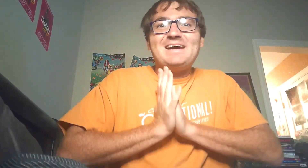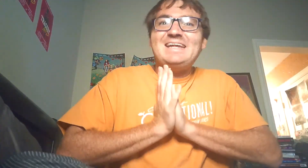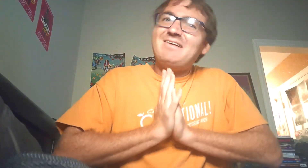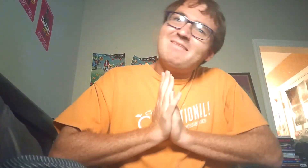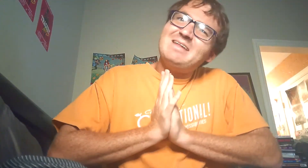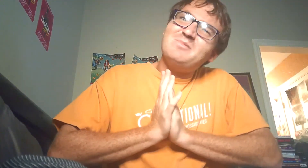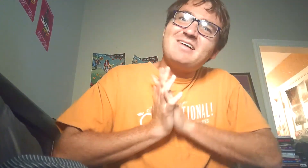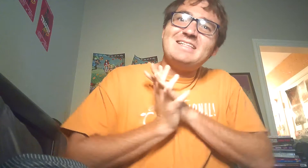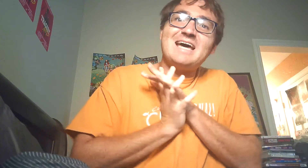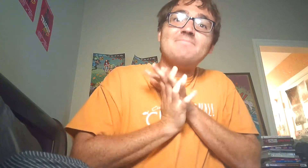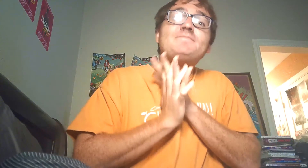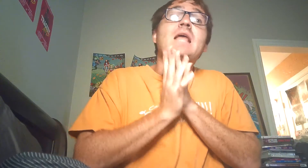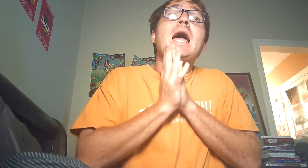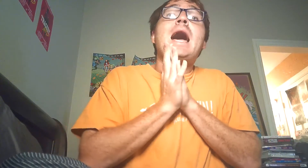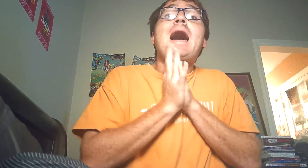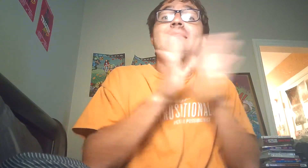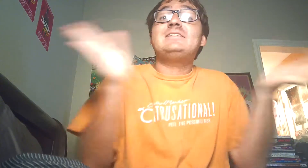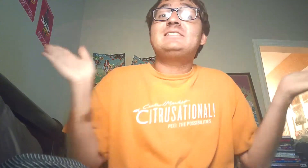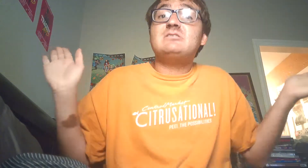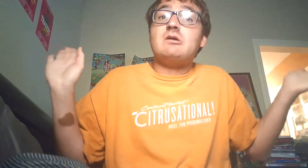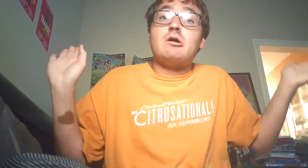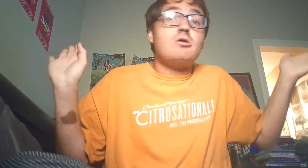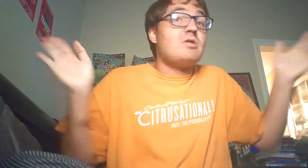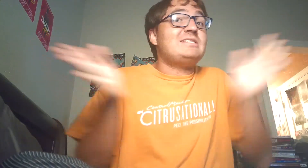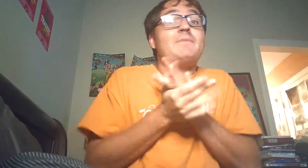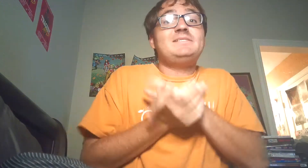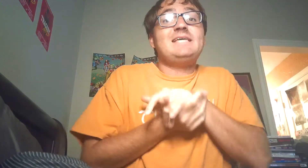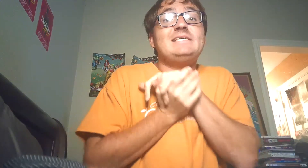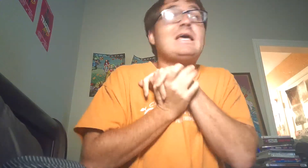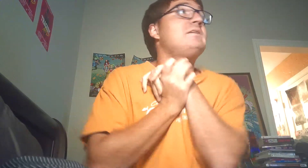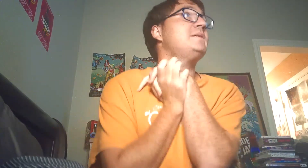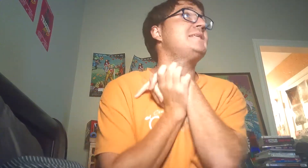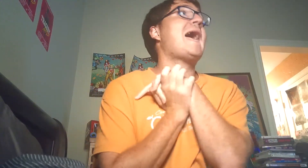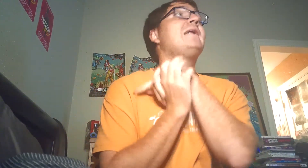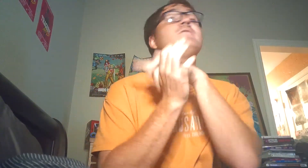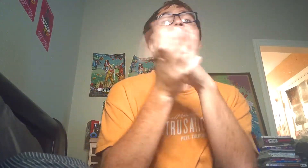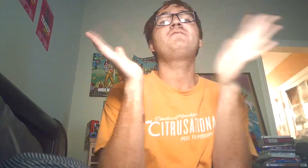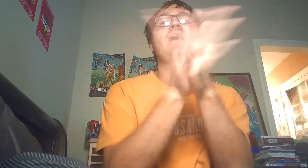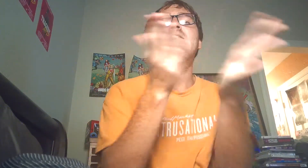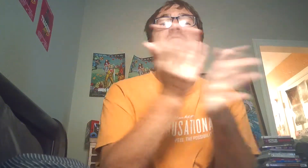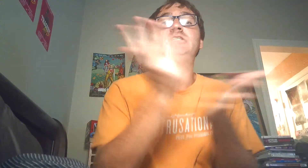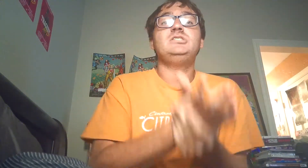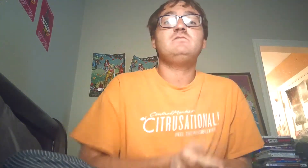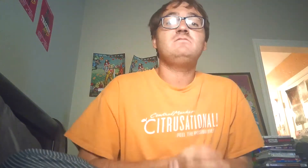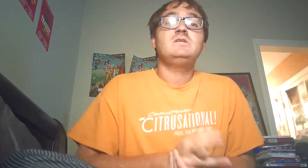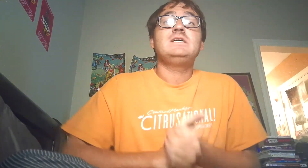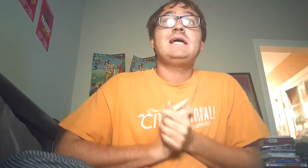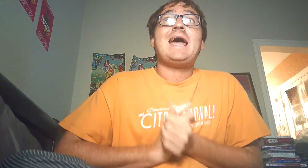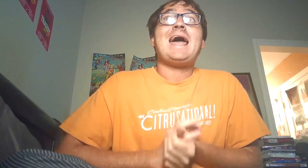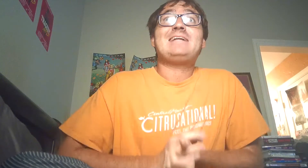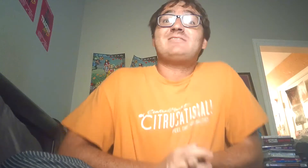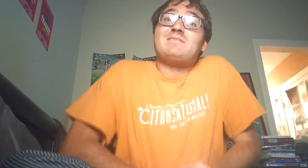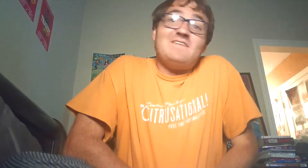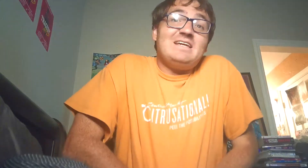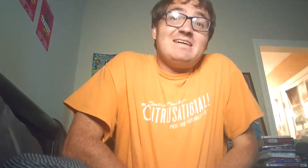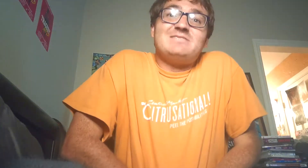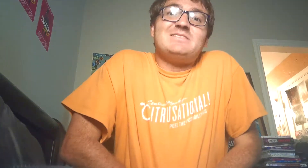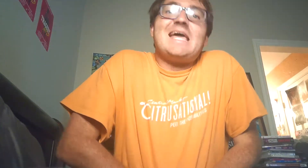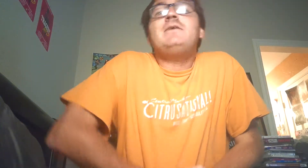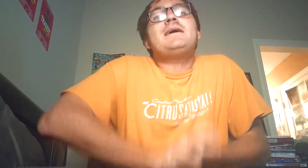go anymore on that. Last thing I'm gonna say is I was supposed to add a fucking redo as script the video is. Anyway, this